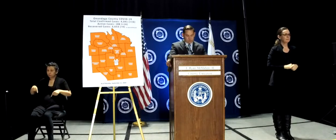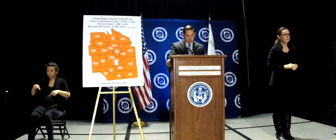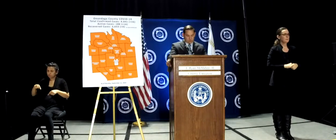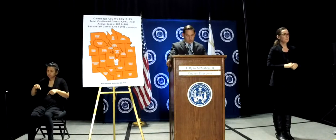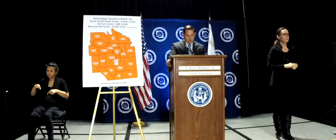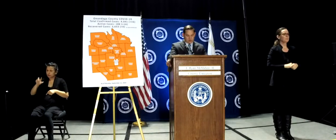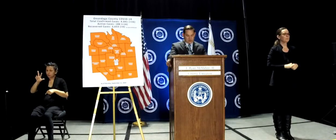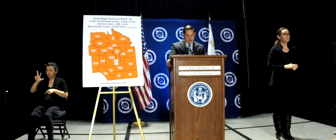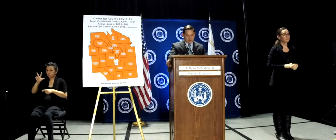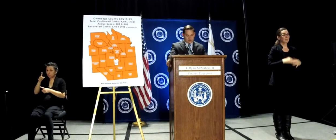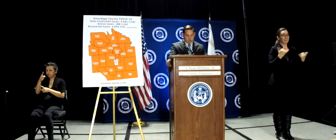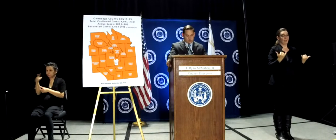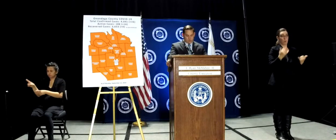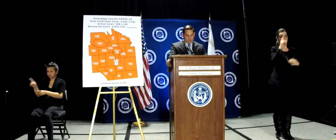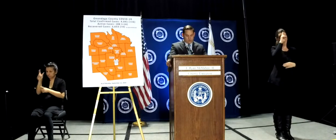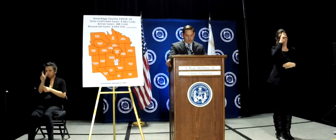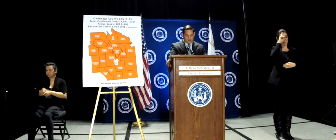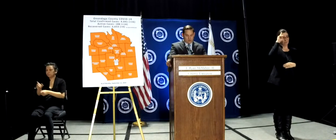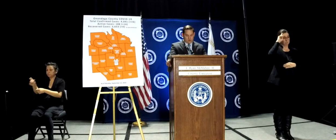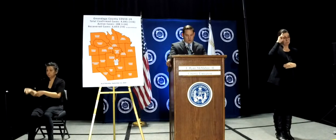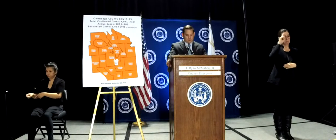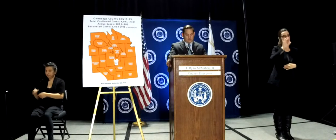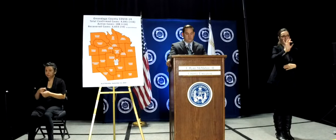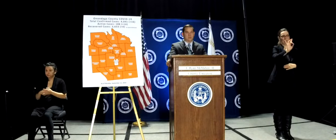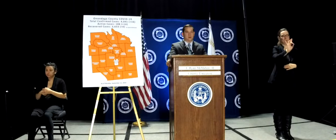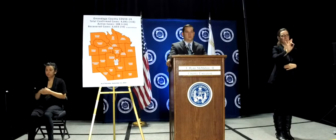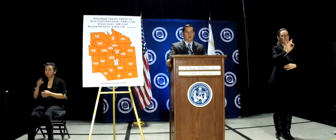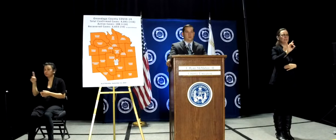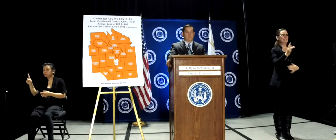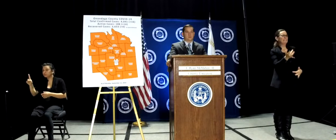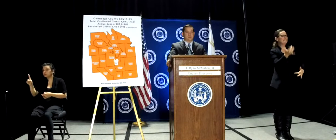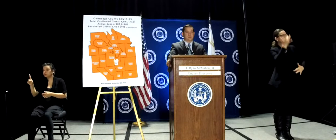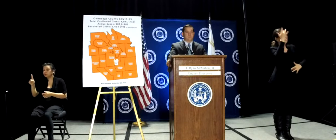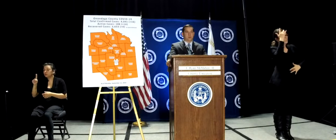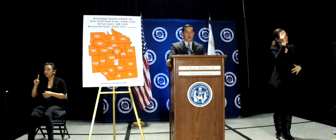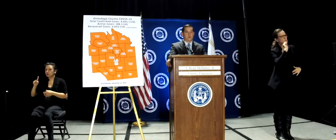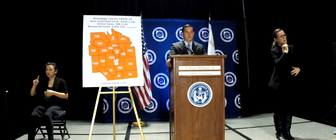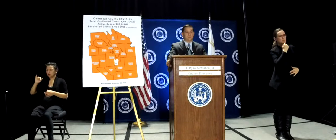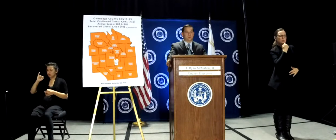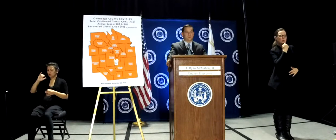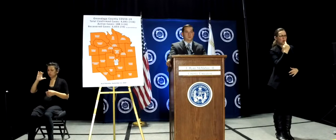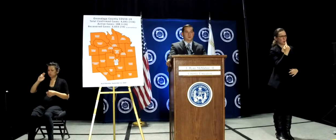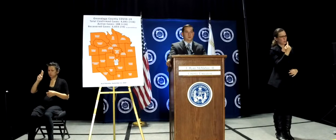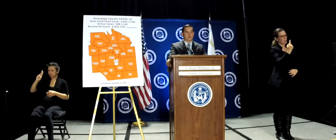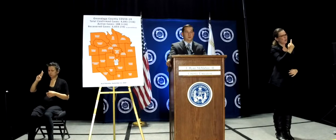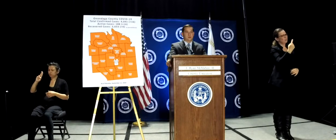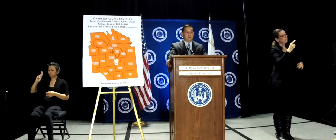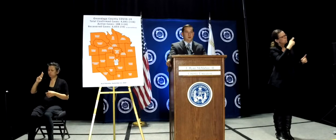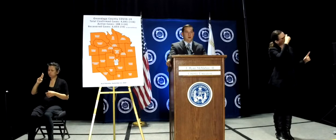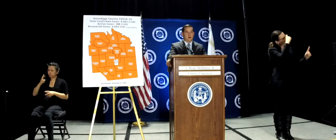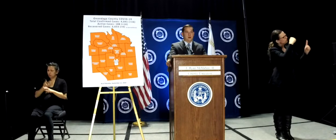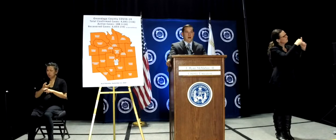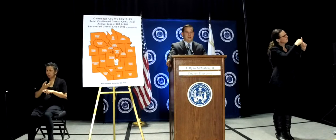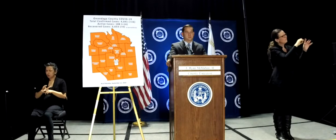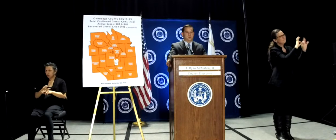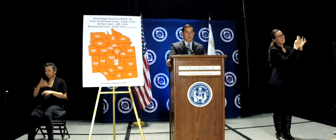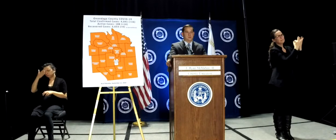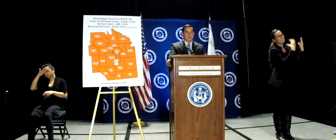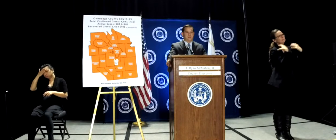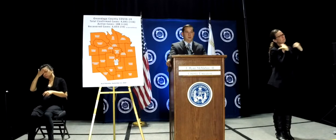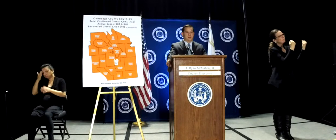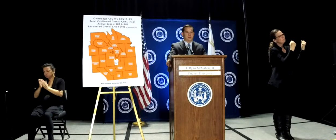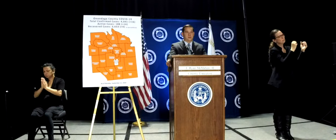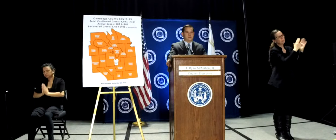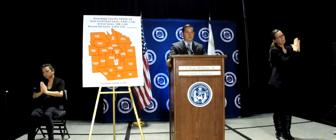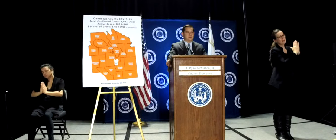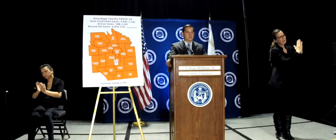hospital, 1 in the ICU. Let's keep them in our thoughts and prayers, but certainly our hospital numbers